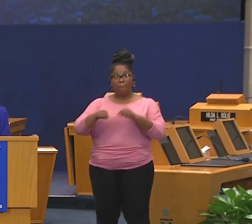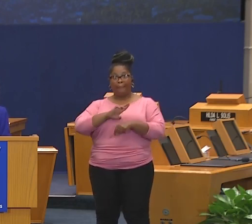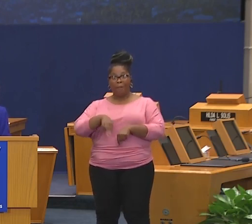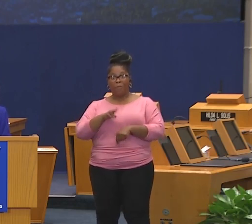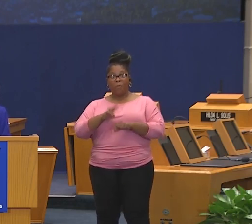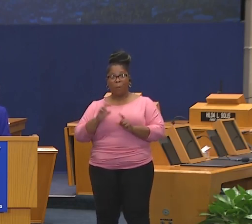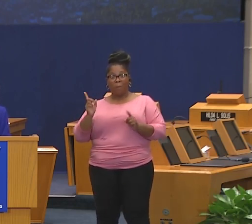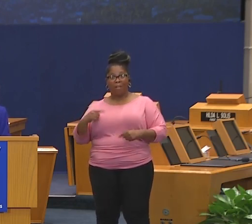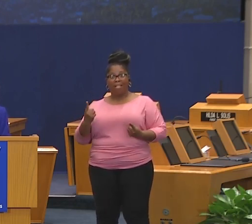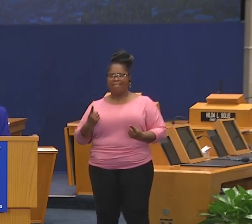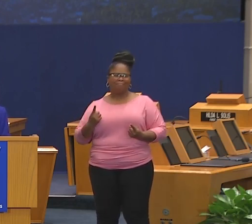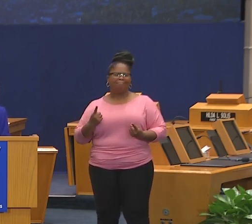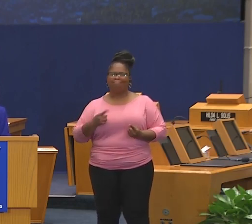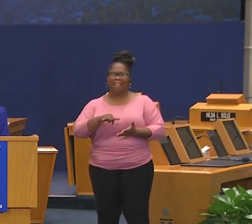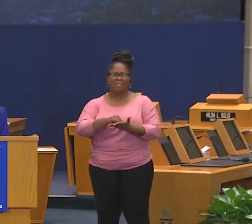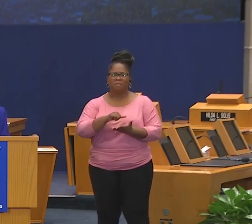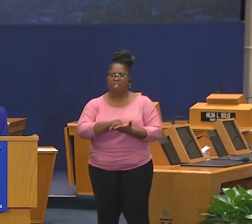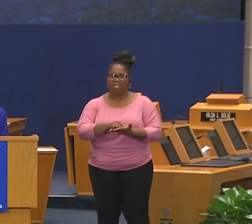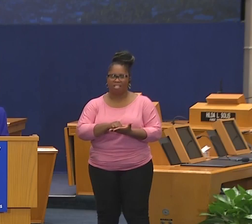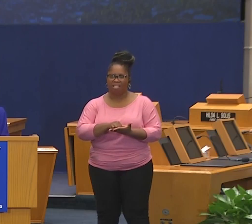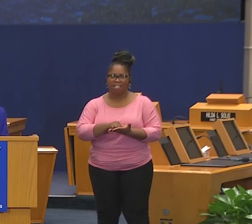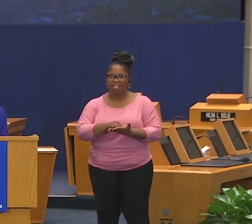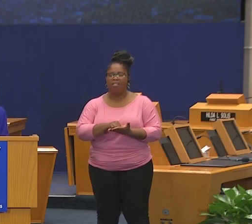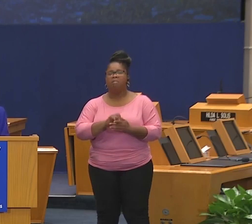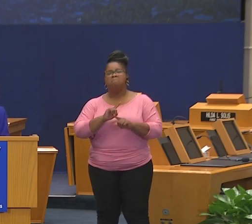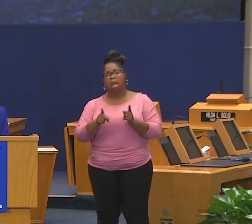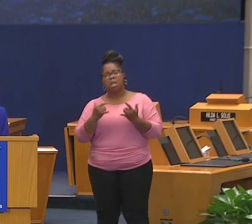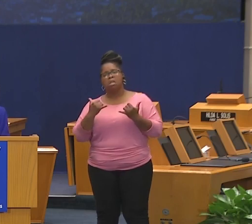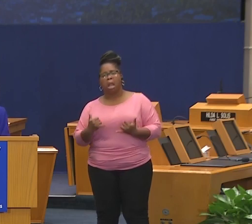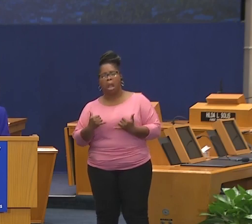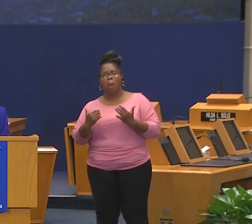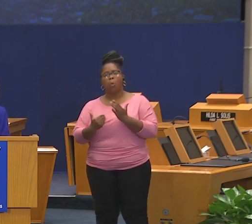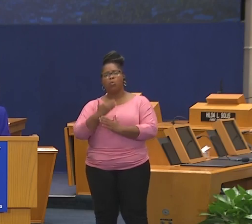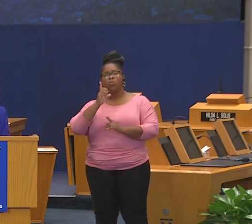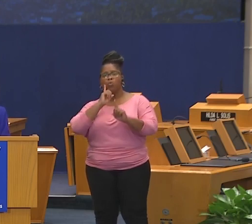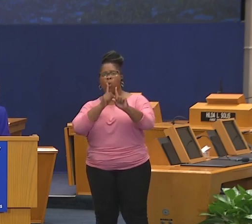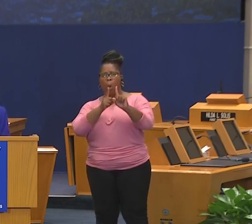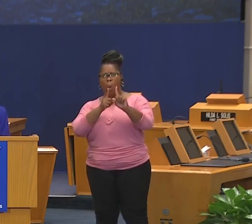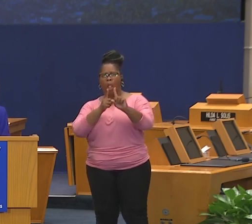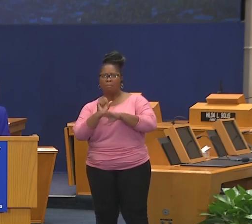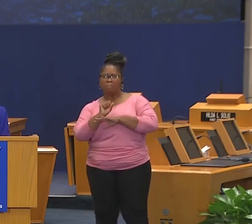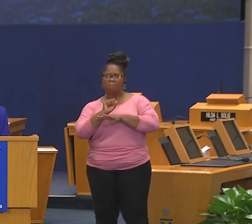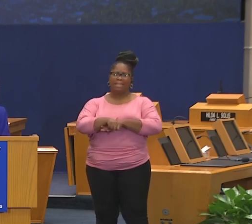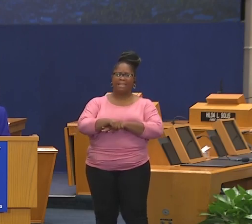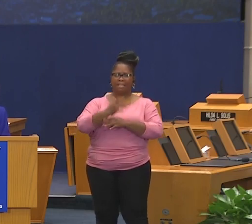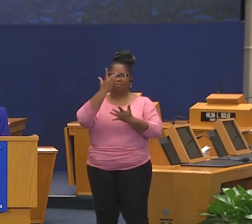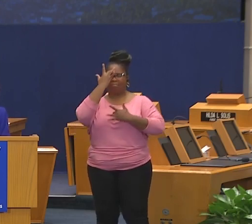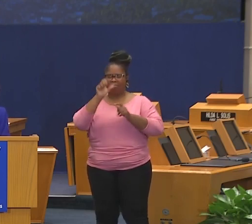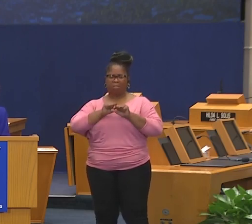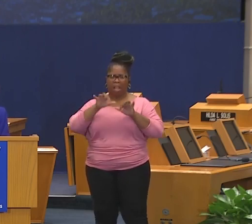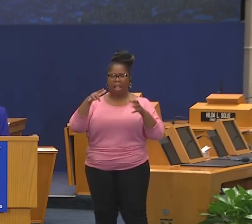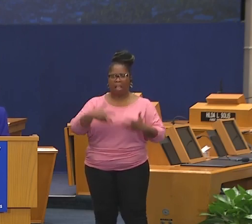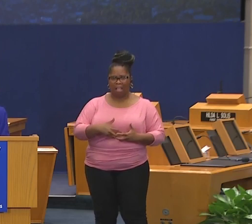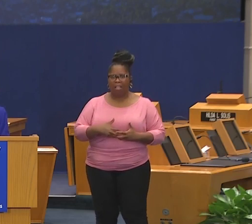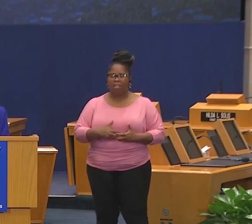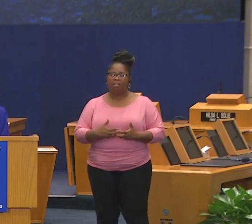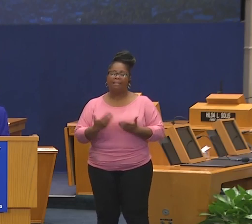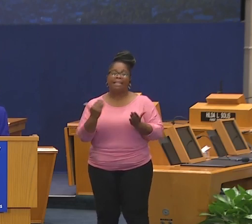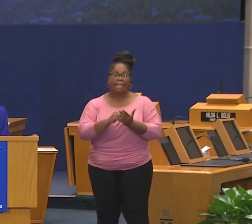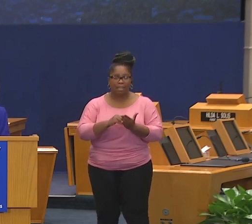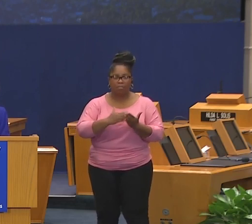was before COVID-19, but we are moving towards being on the other side of this pandemic. And I want to thank you